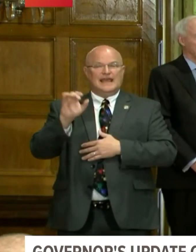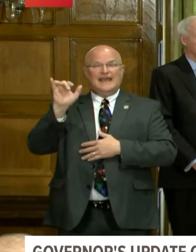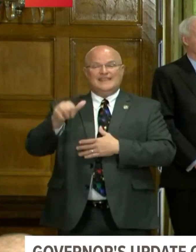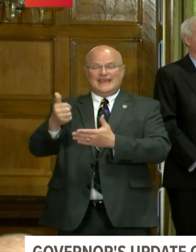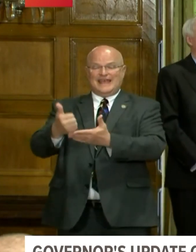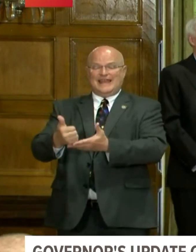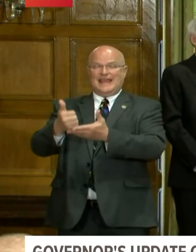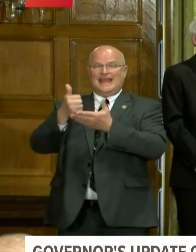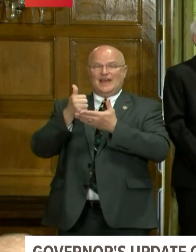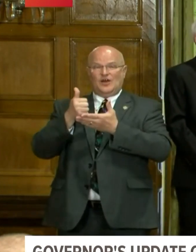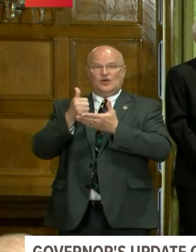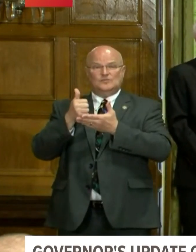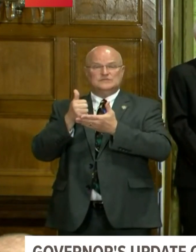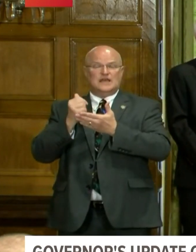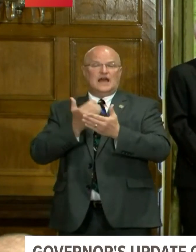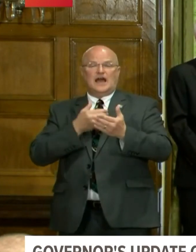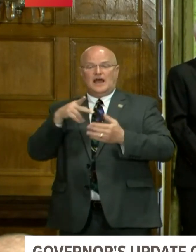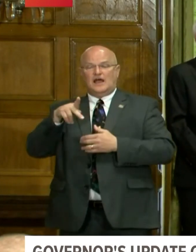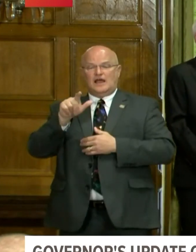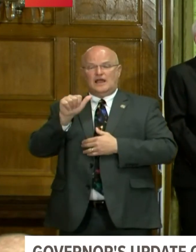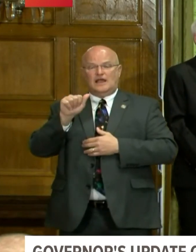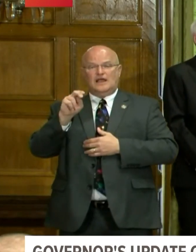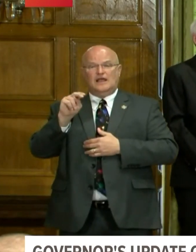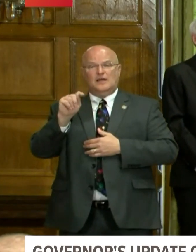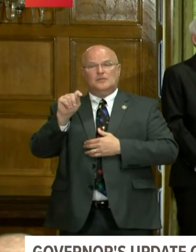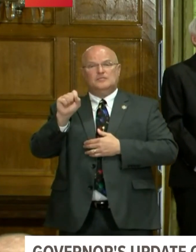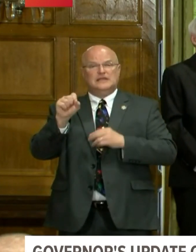that helps our plants in terms of